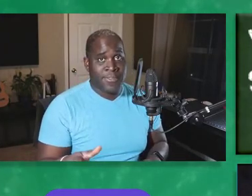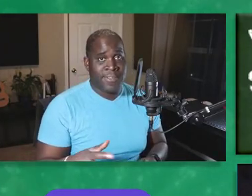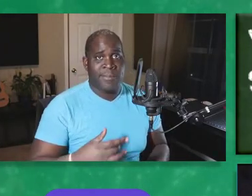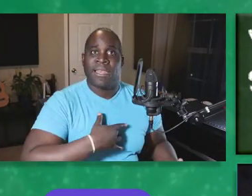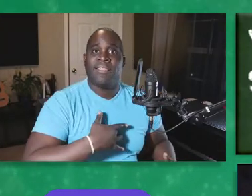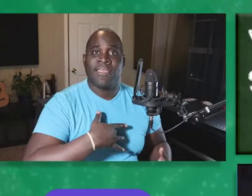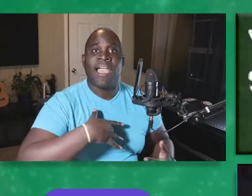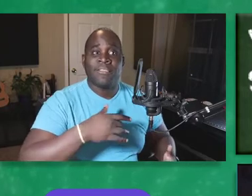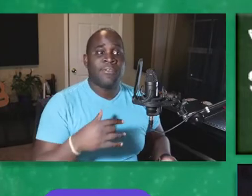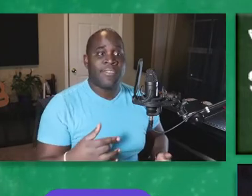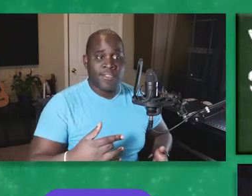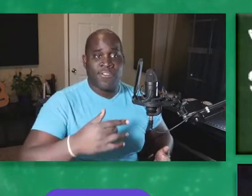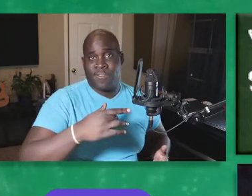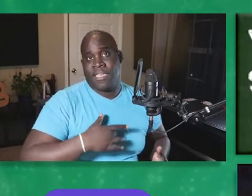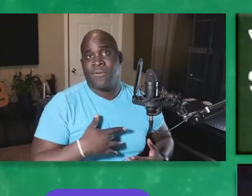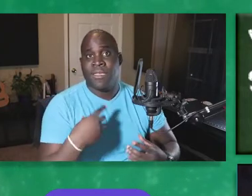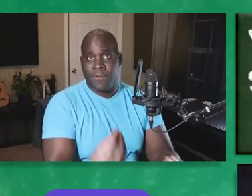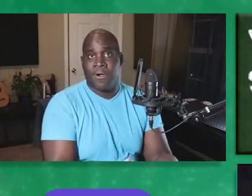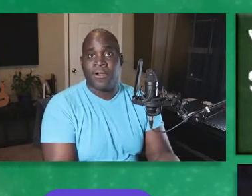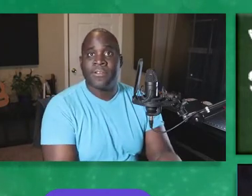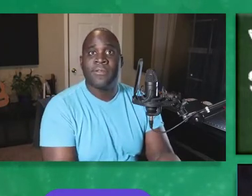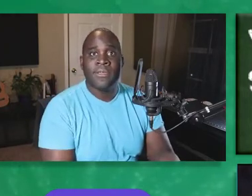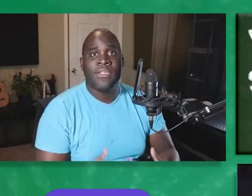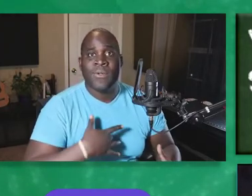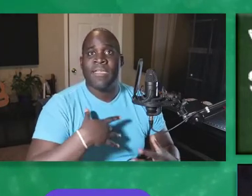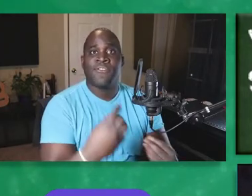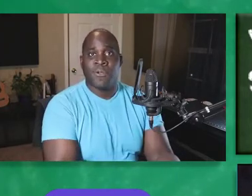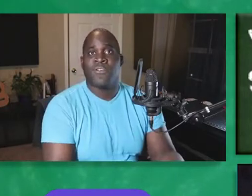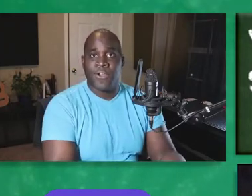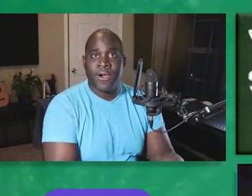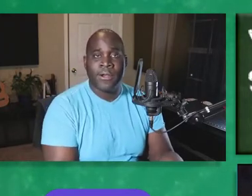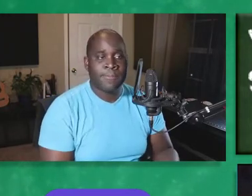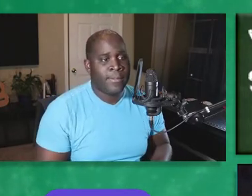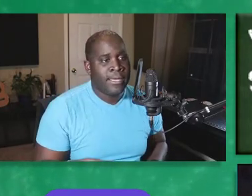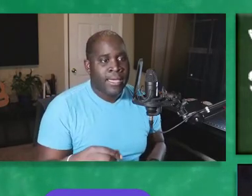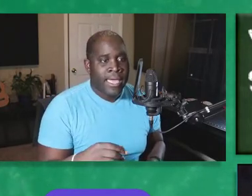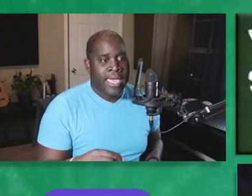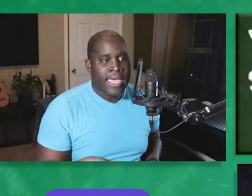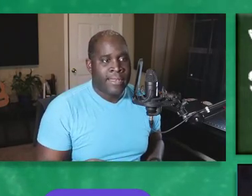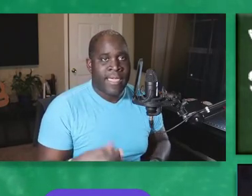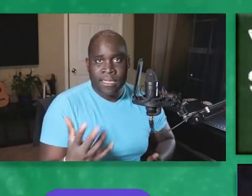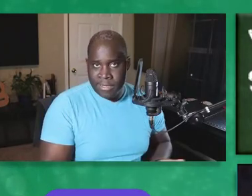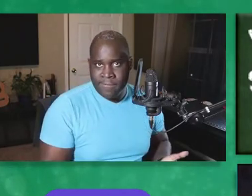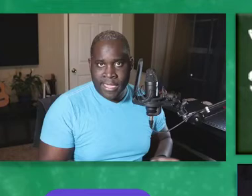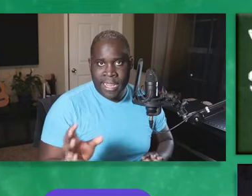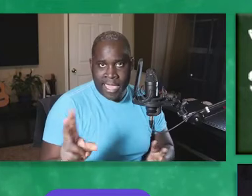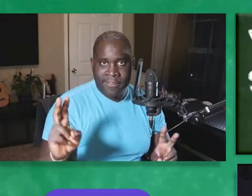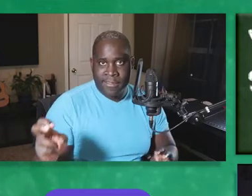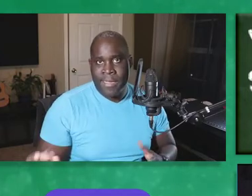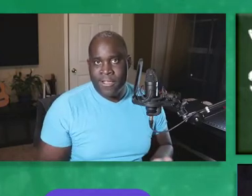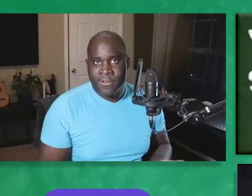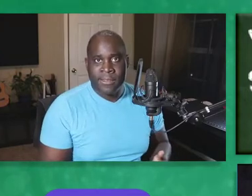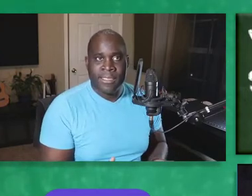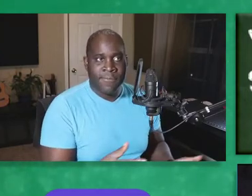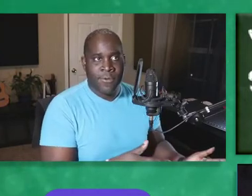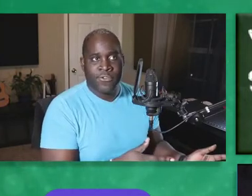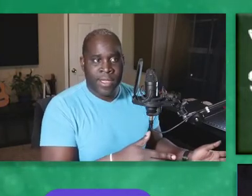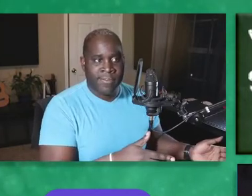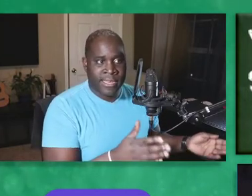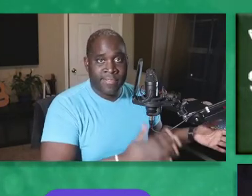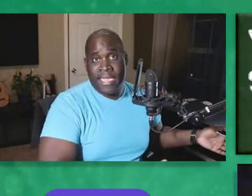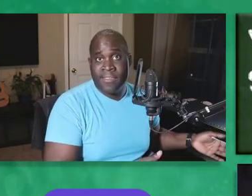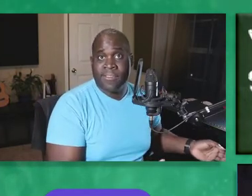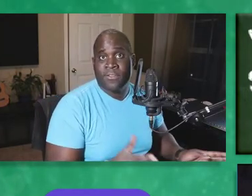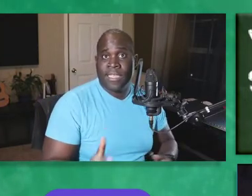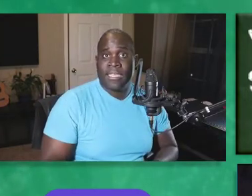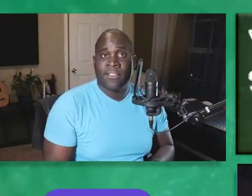don't know the sign, but I literally think she's saying you give your heart. You gave so much of your heart. And that could be defined as compassionate if you're